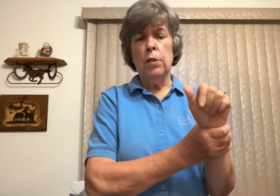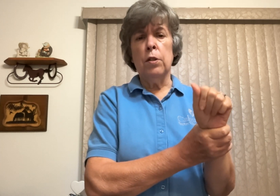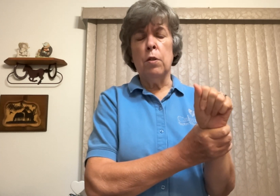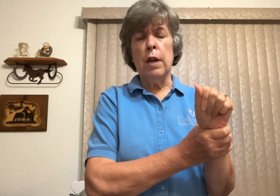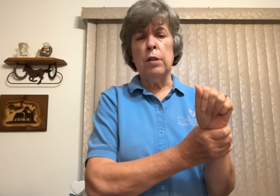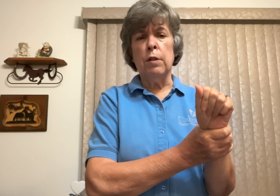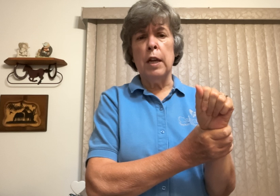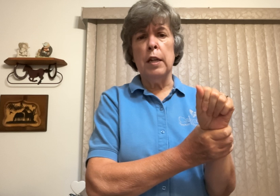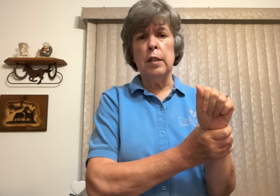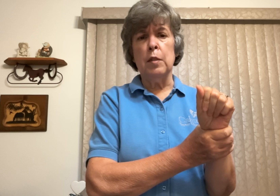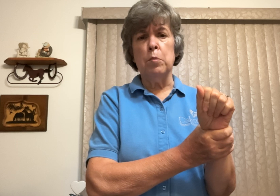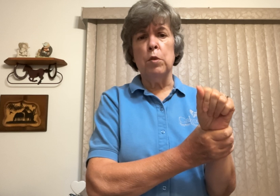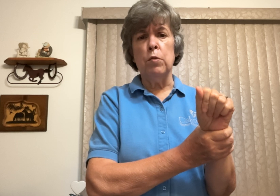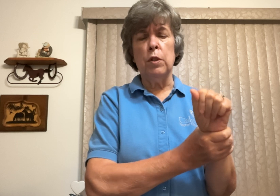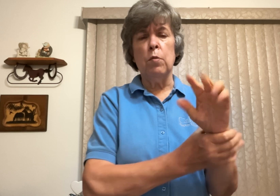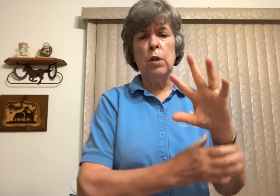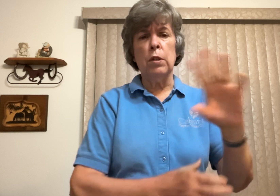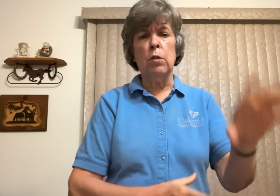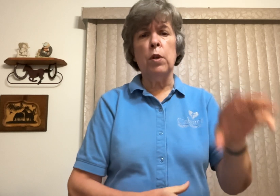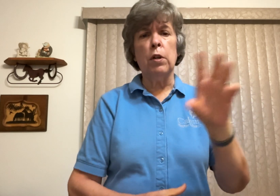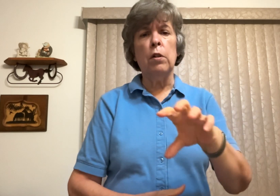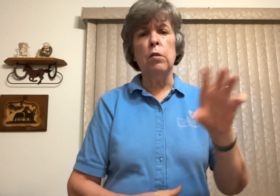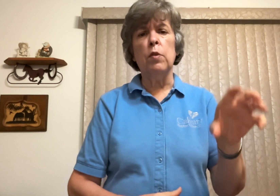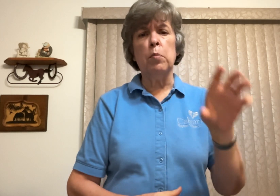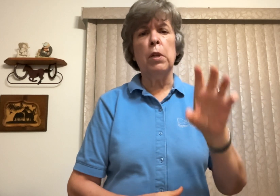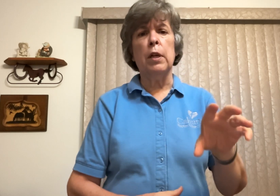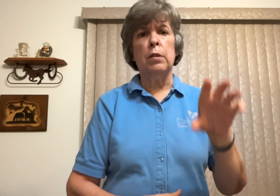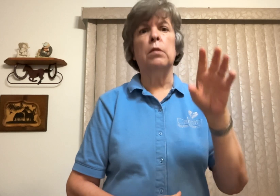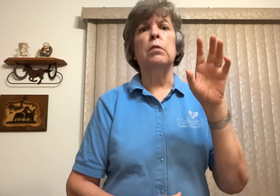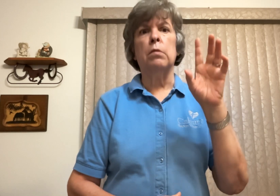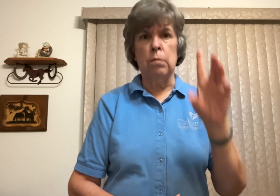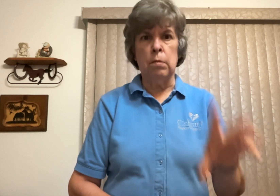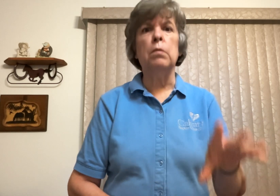so that your hand doesn't move. You don't want it going all over the place. It's